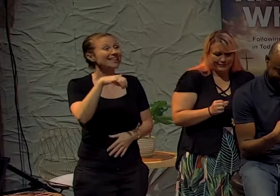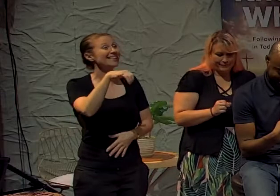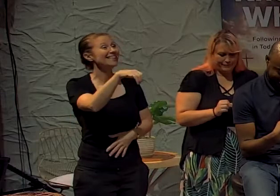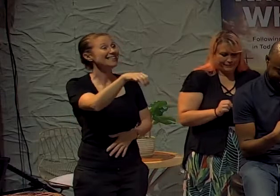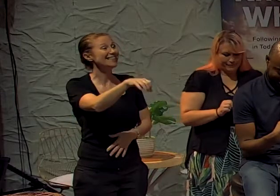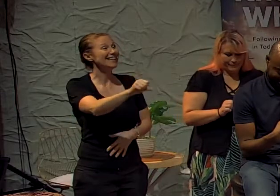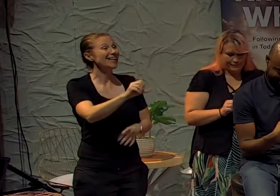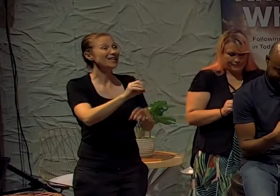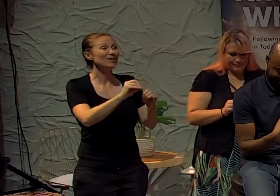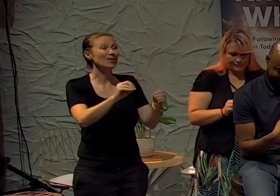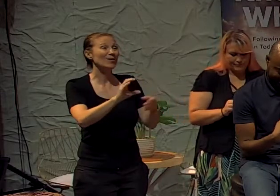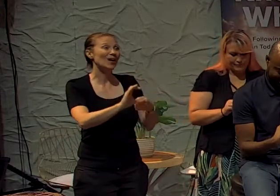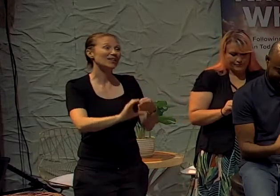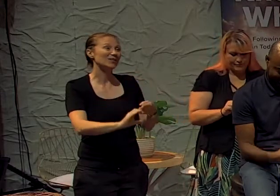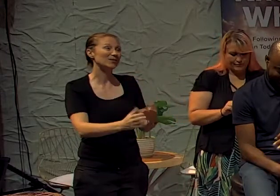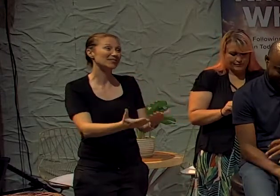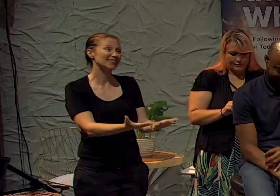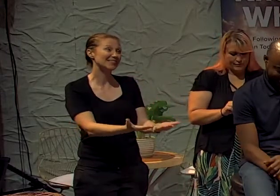no consequences.